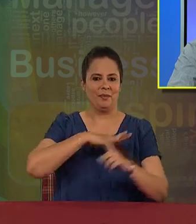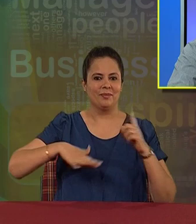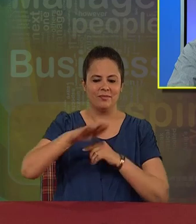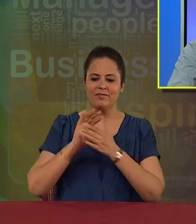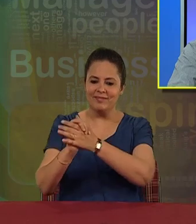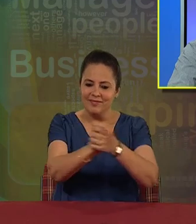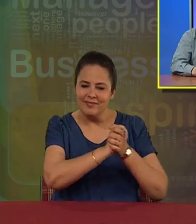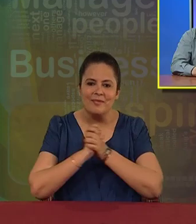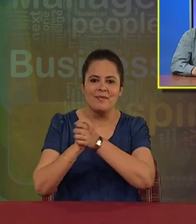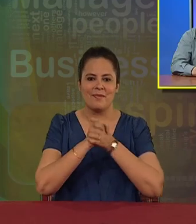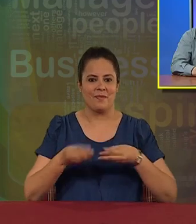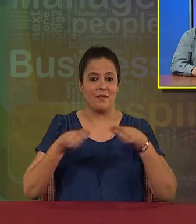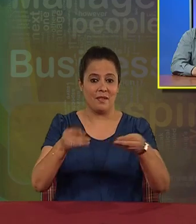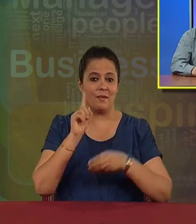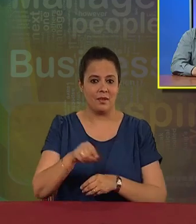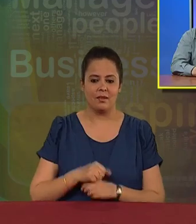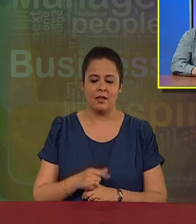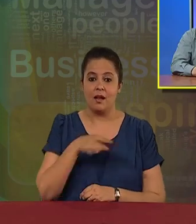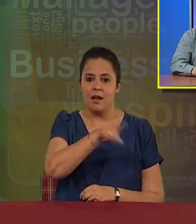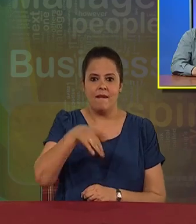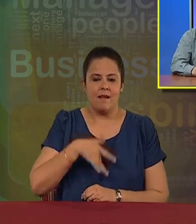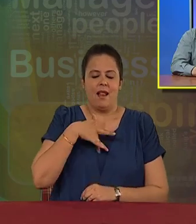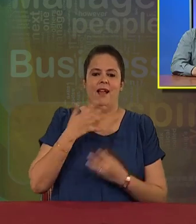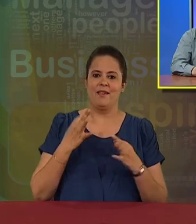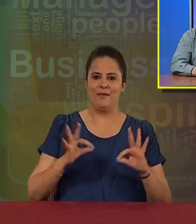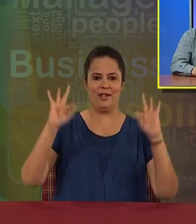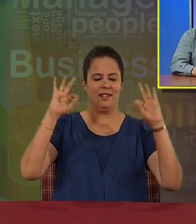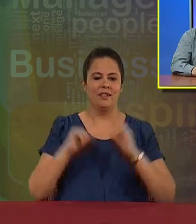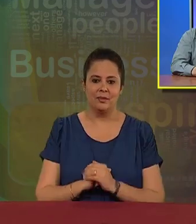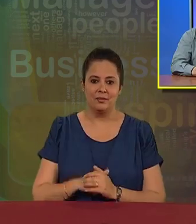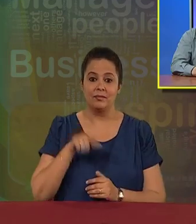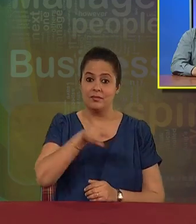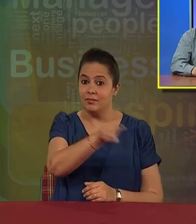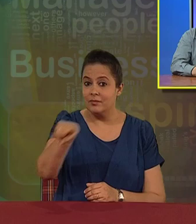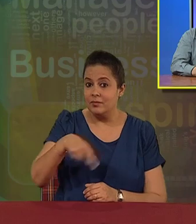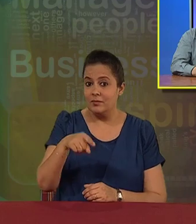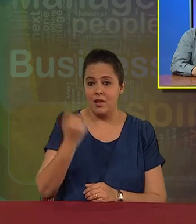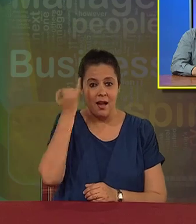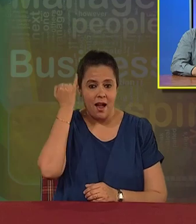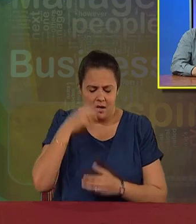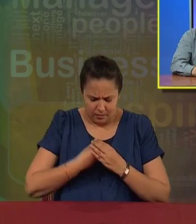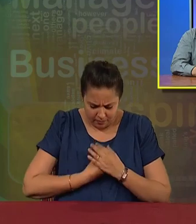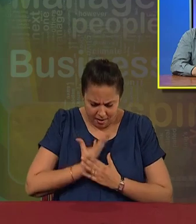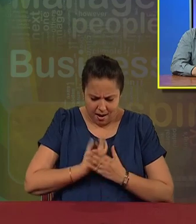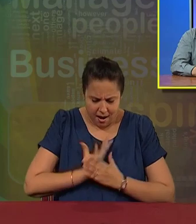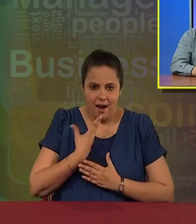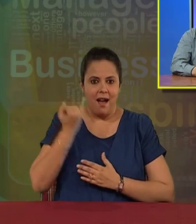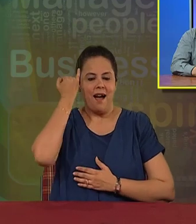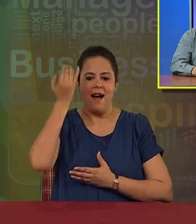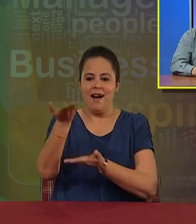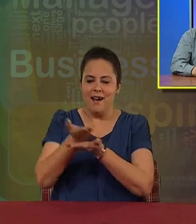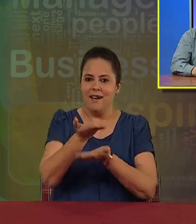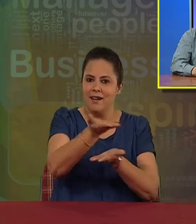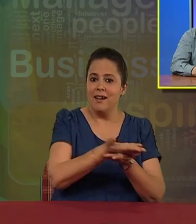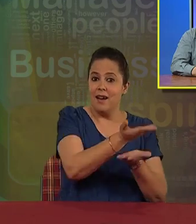congenial environment where they can feel free, where they can explore themselves, where they are